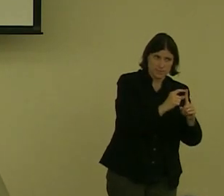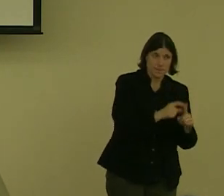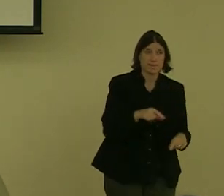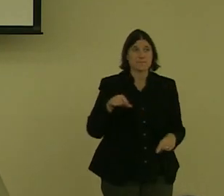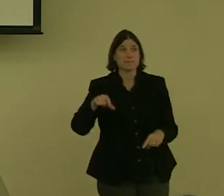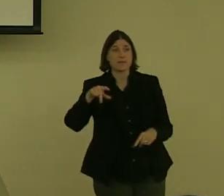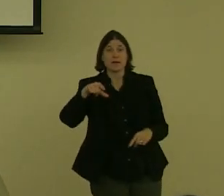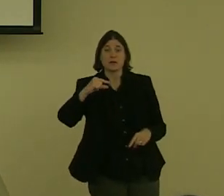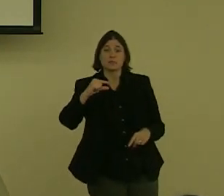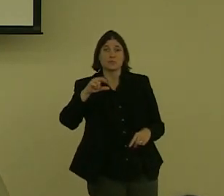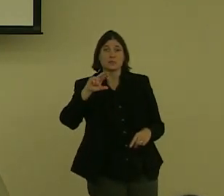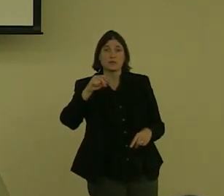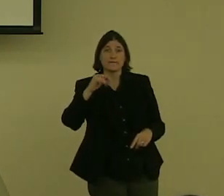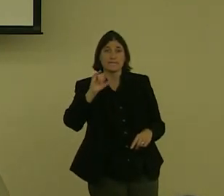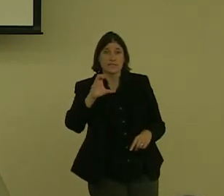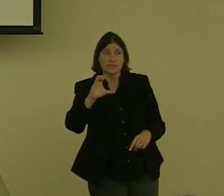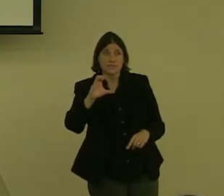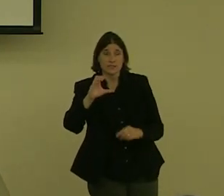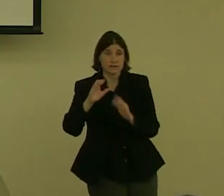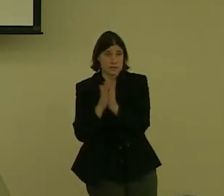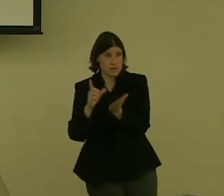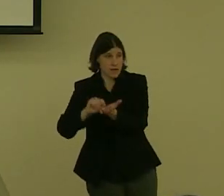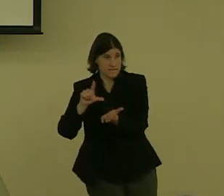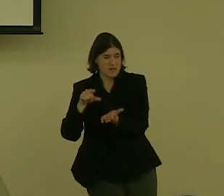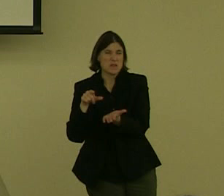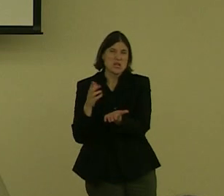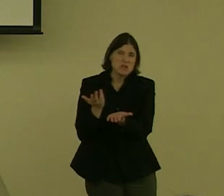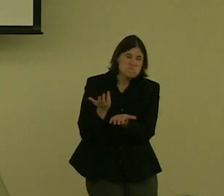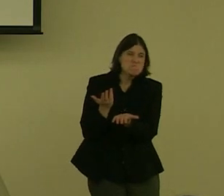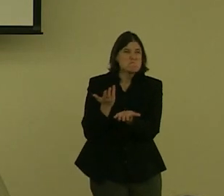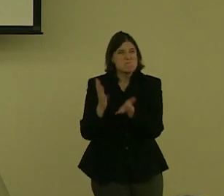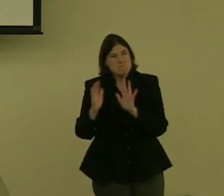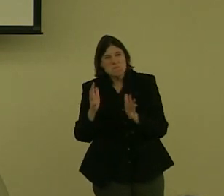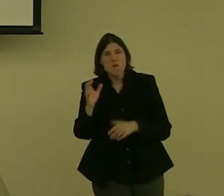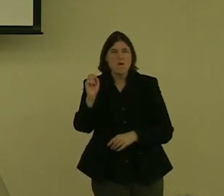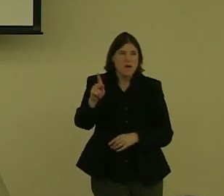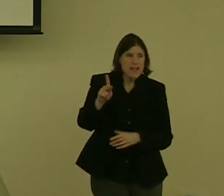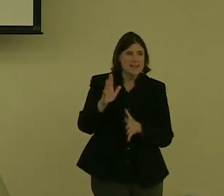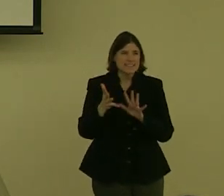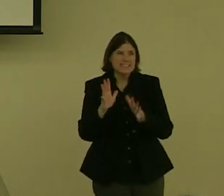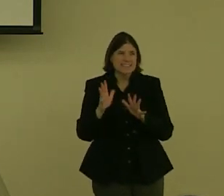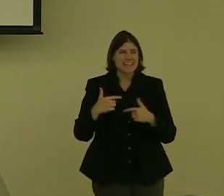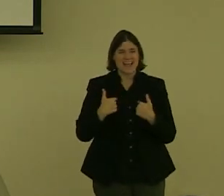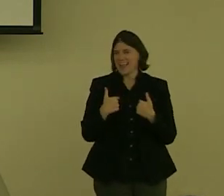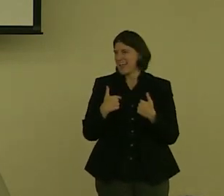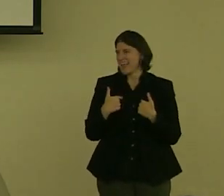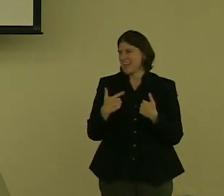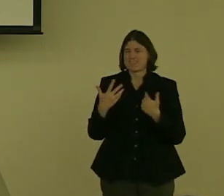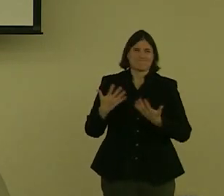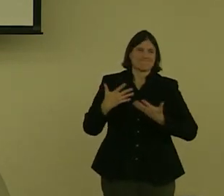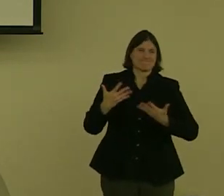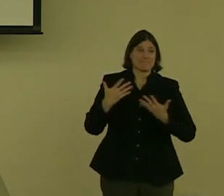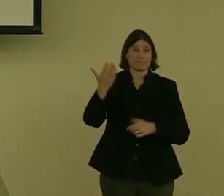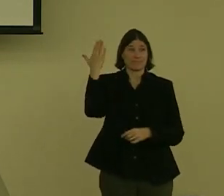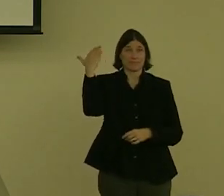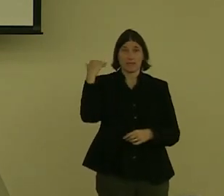been applied to describe certain things. I'm actually sorry now that in 2005 I styled myself the graphic novels librarian, and I did style myself